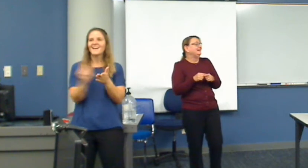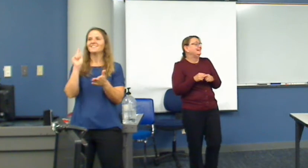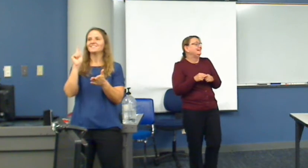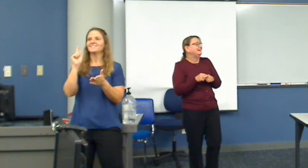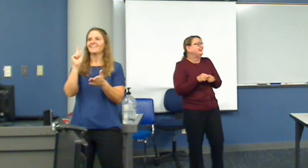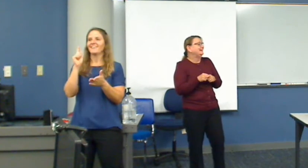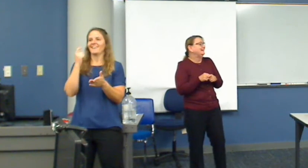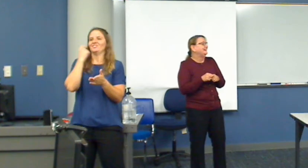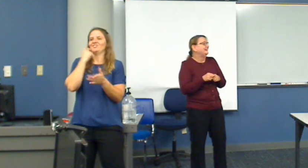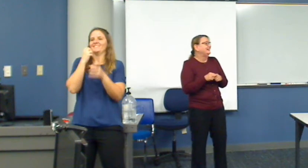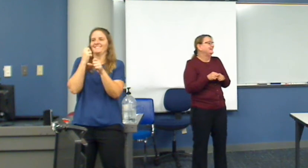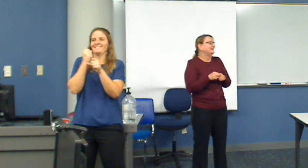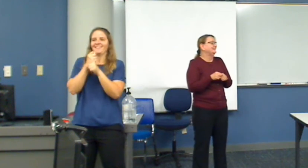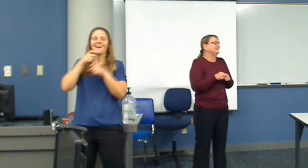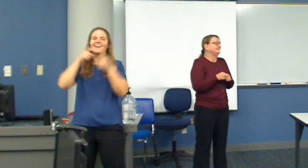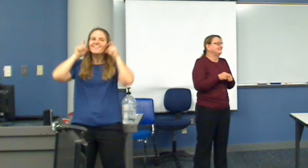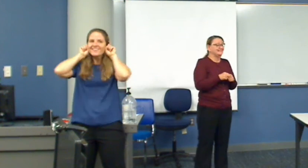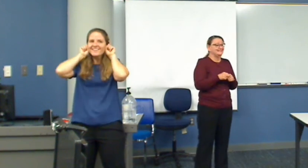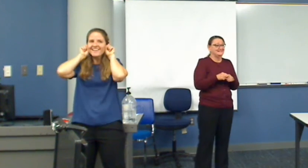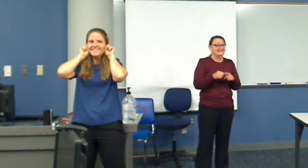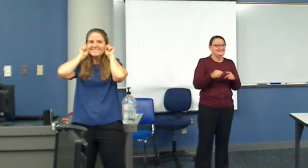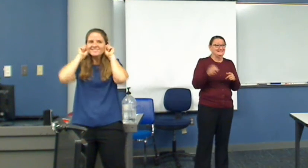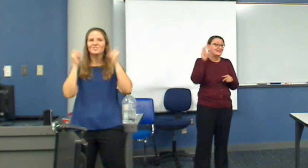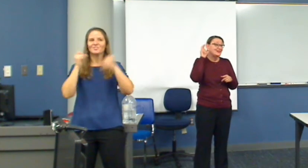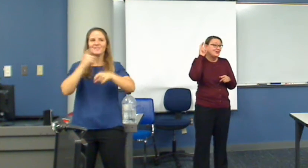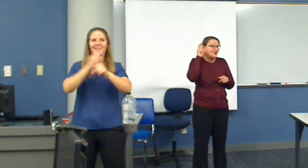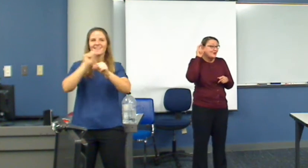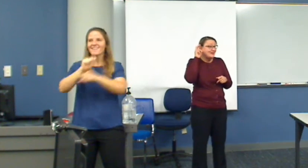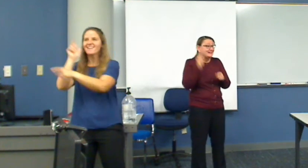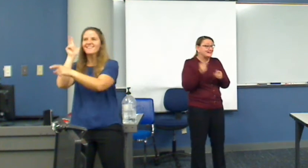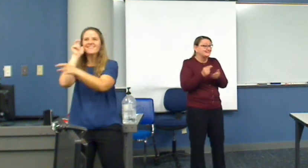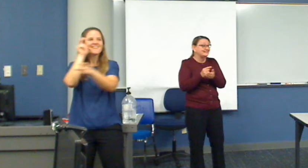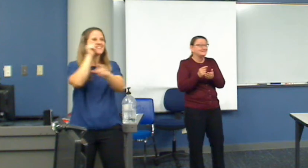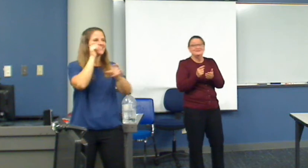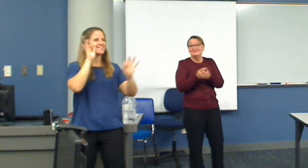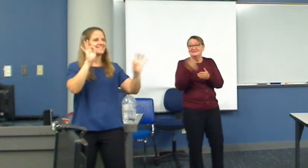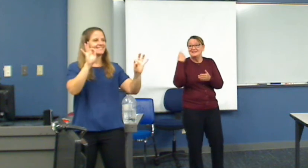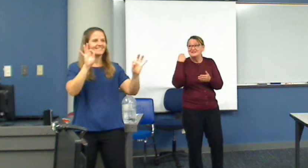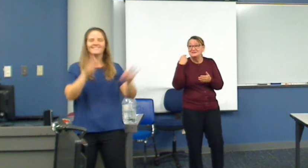I could hear you everyone. That's fantastic.